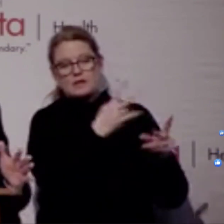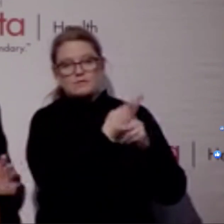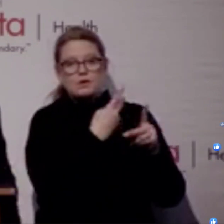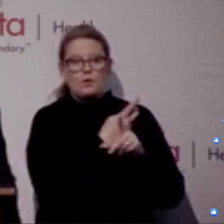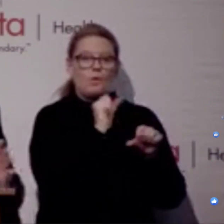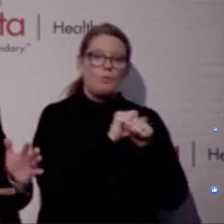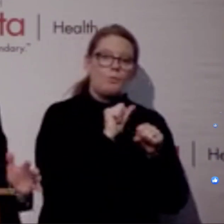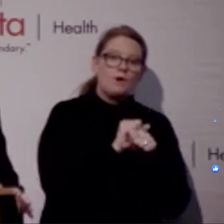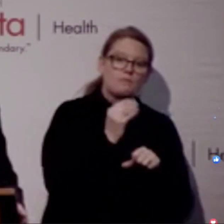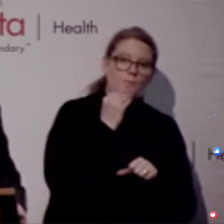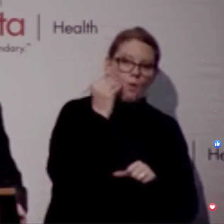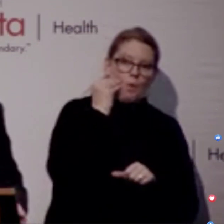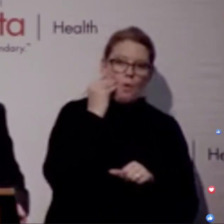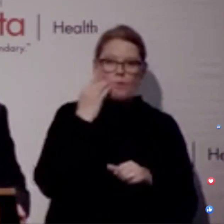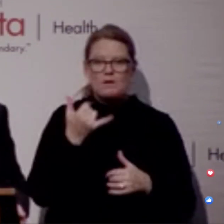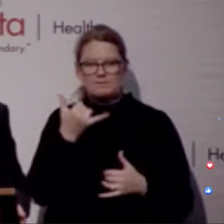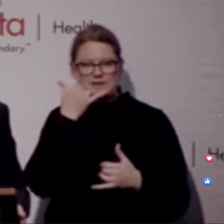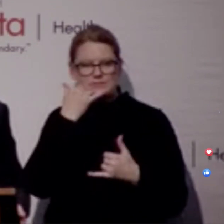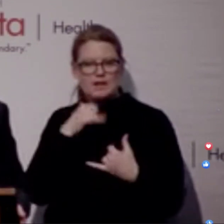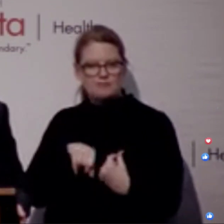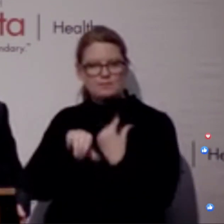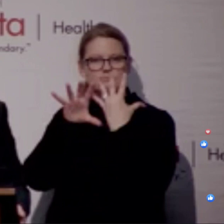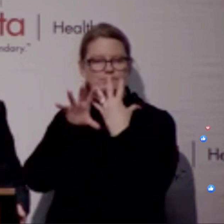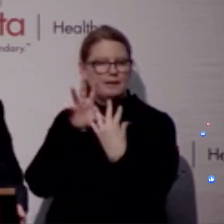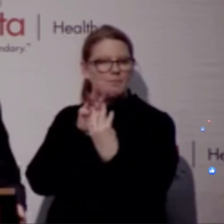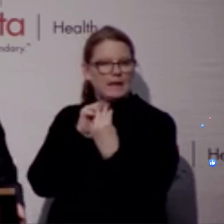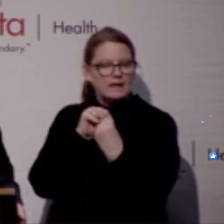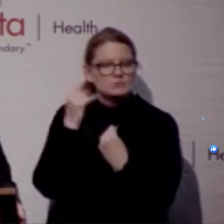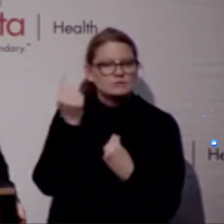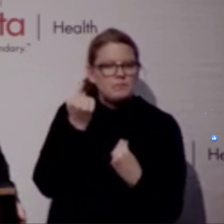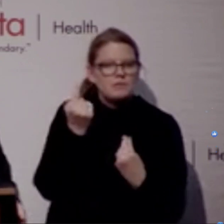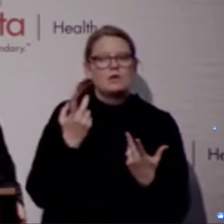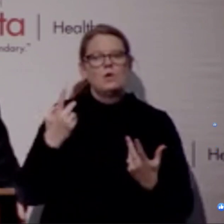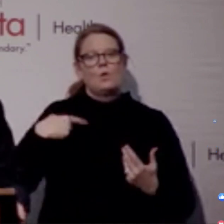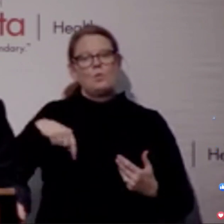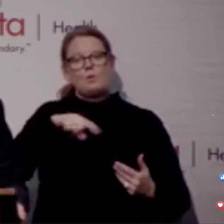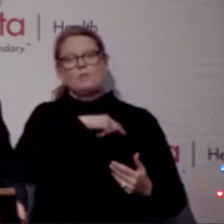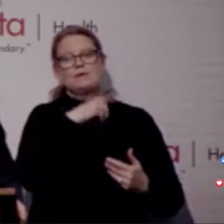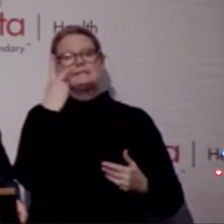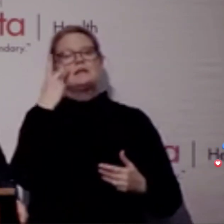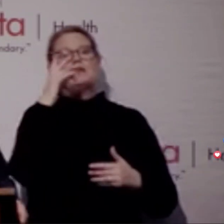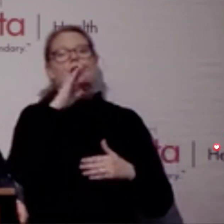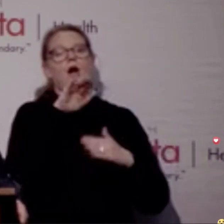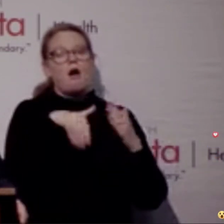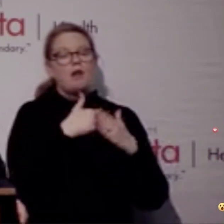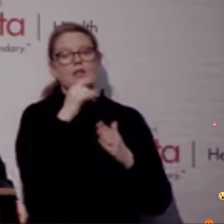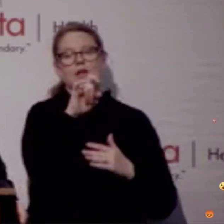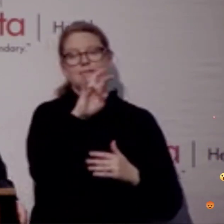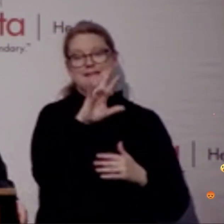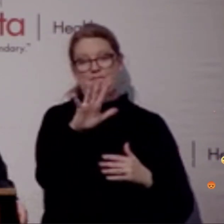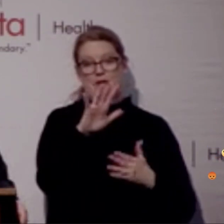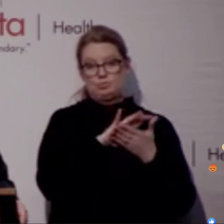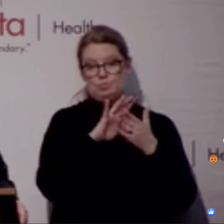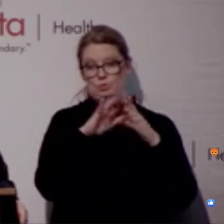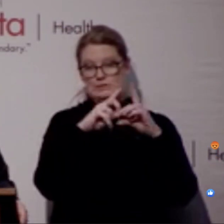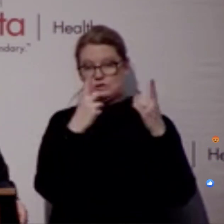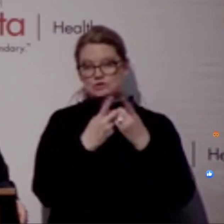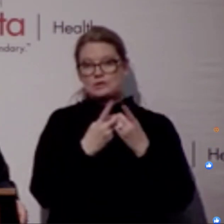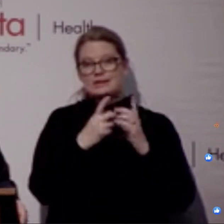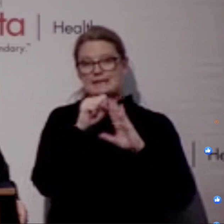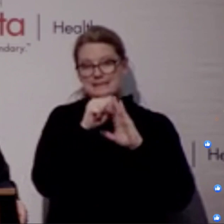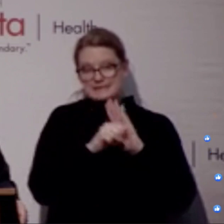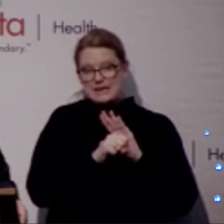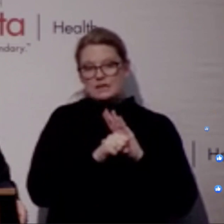from home or do teleconferencing or figure out how they have to do it, but we want to see that all 175 school districts in the state develop